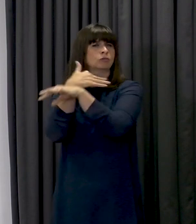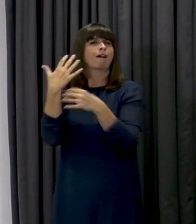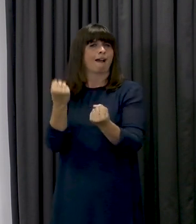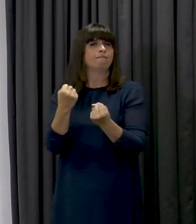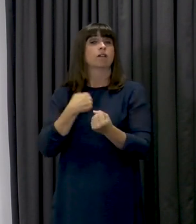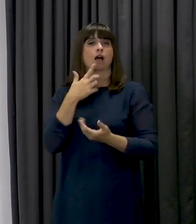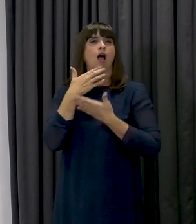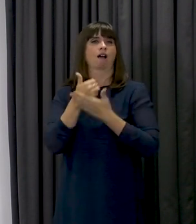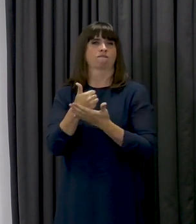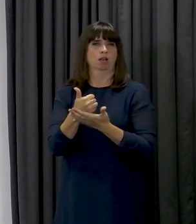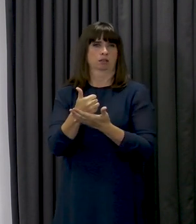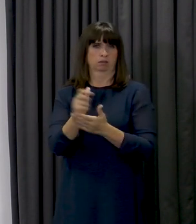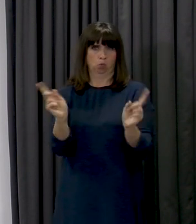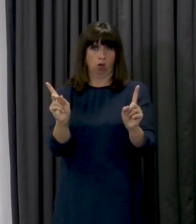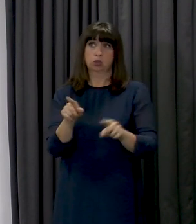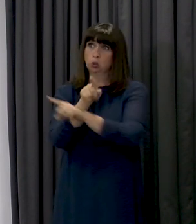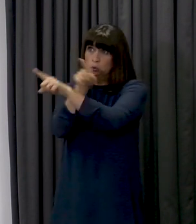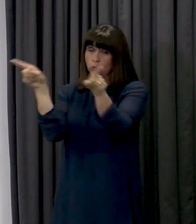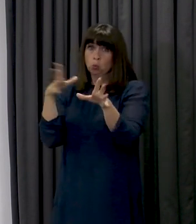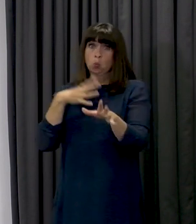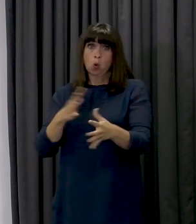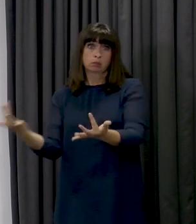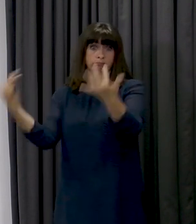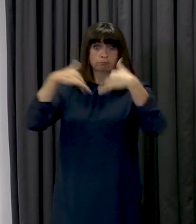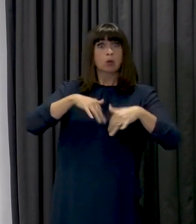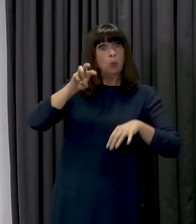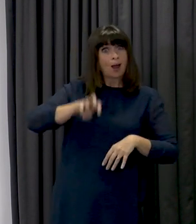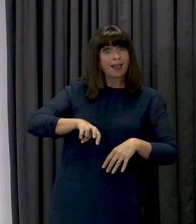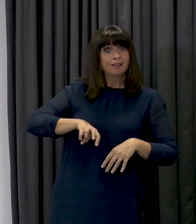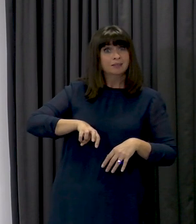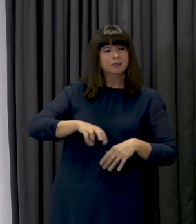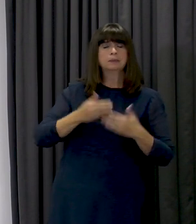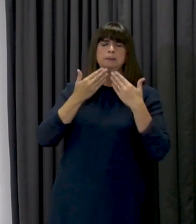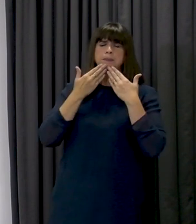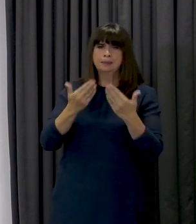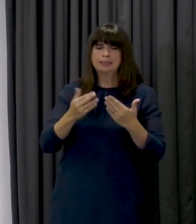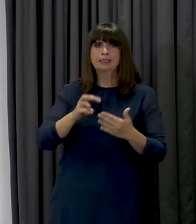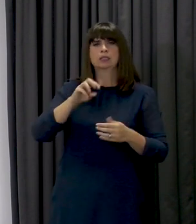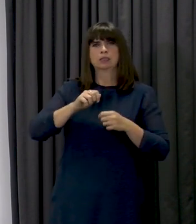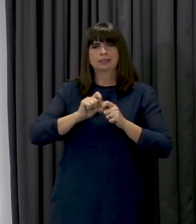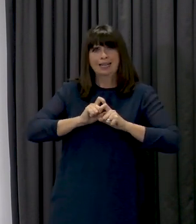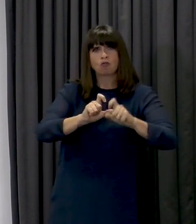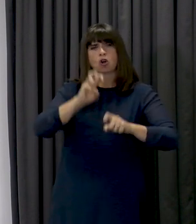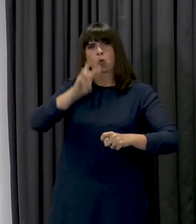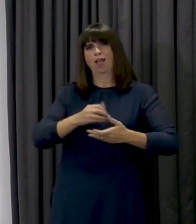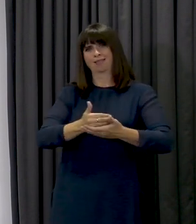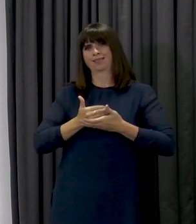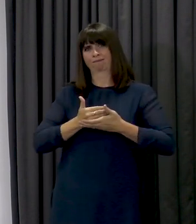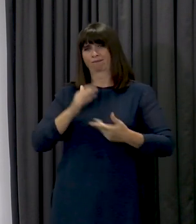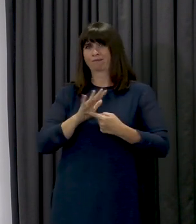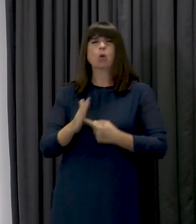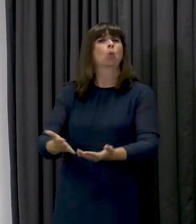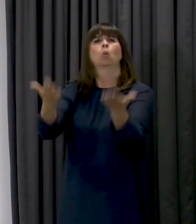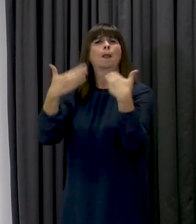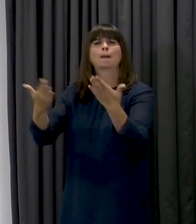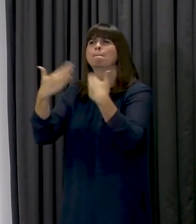this: that if you come to Wales, please help us to keep Wales safe. We welcome people